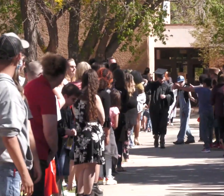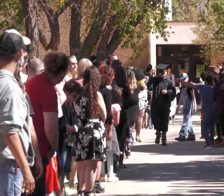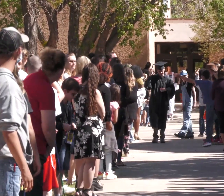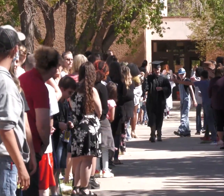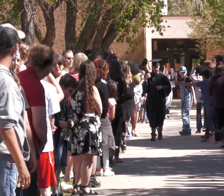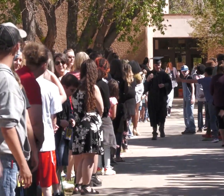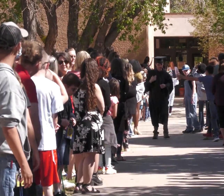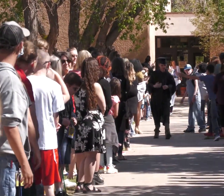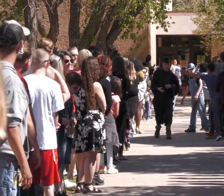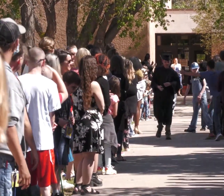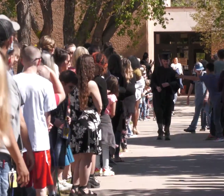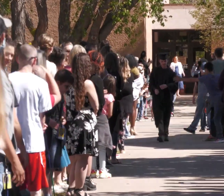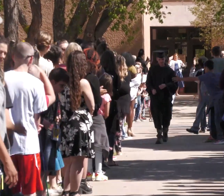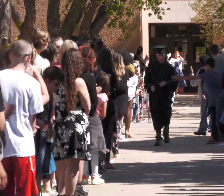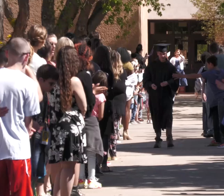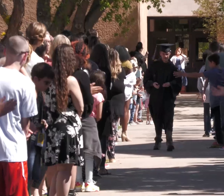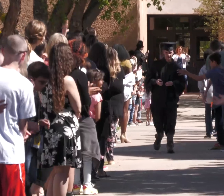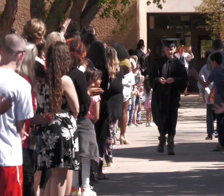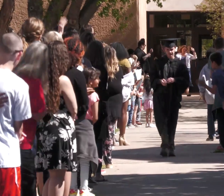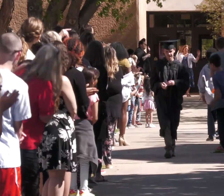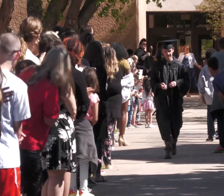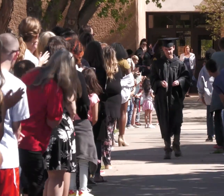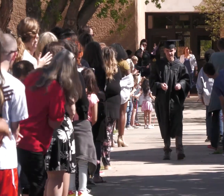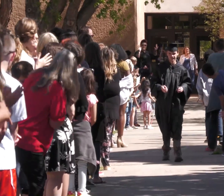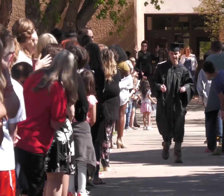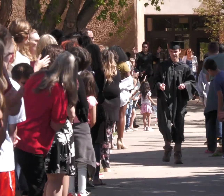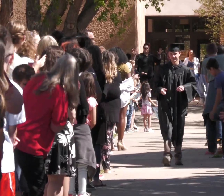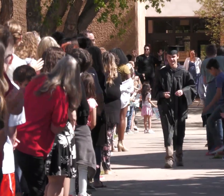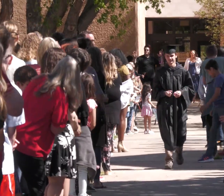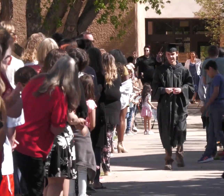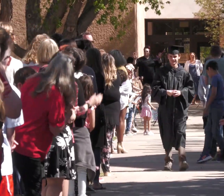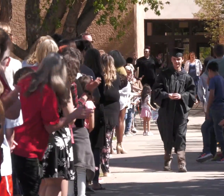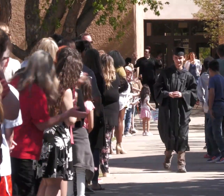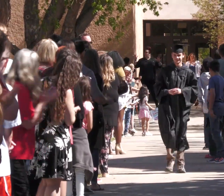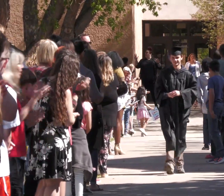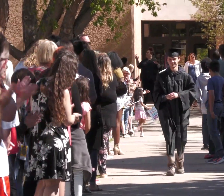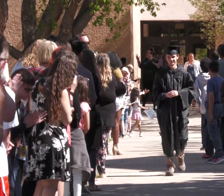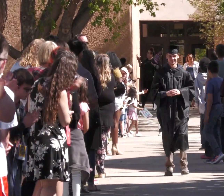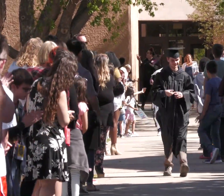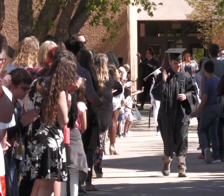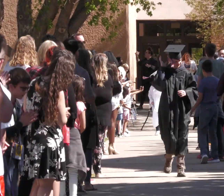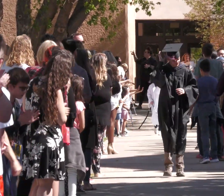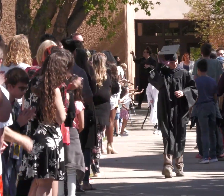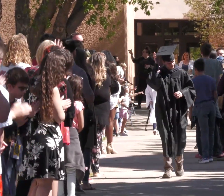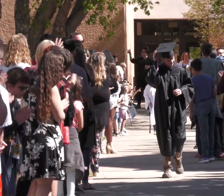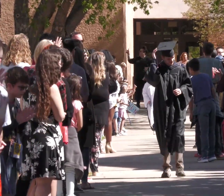Braden Martinez walking from Adams through the staff and students.